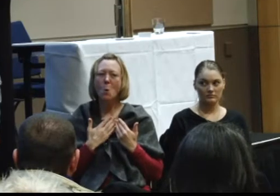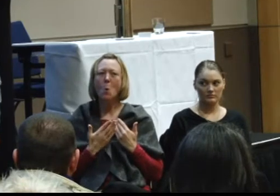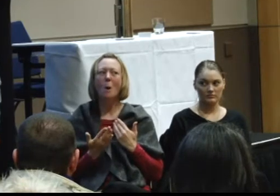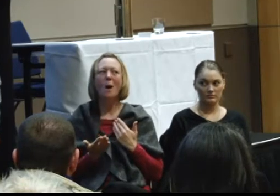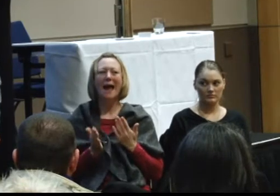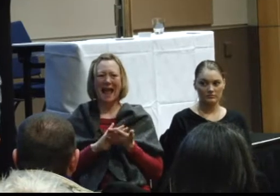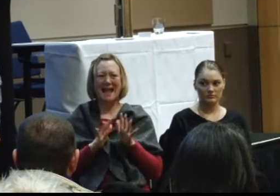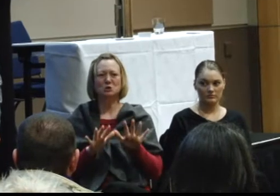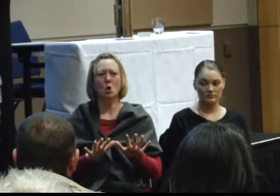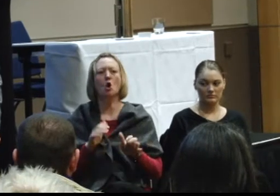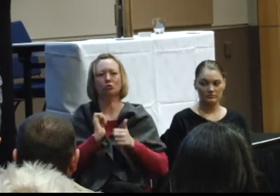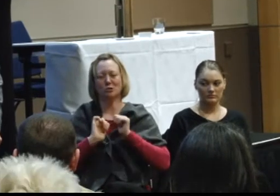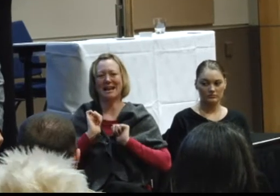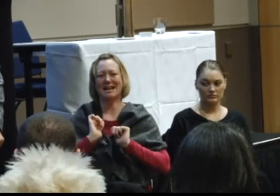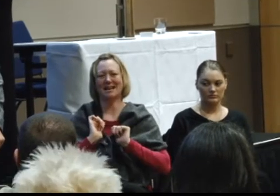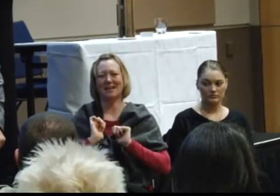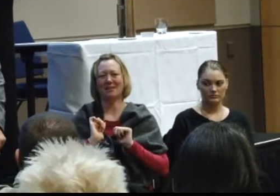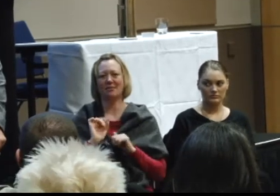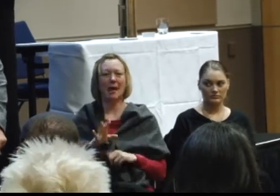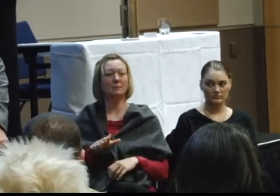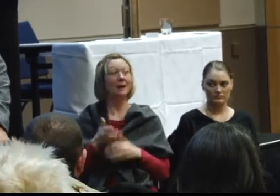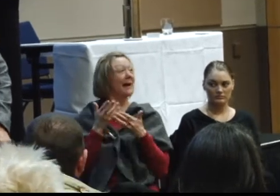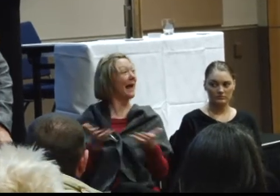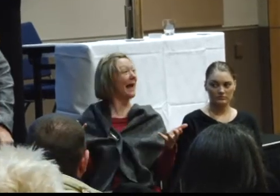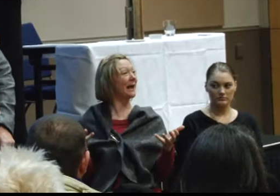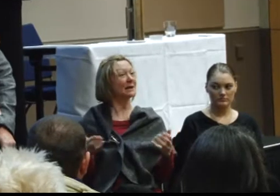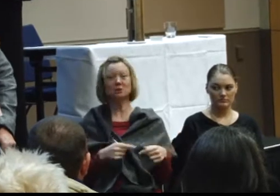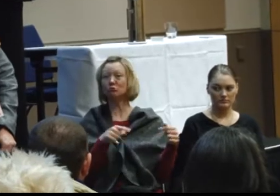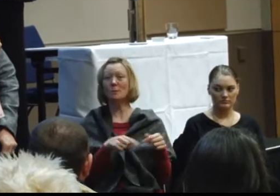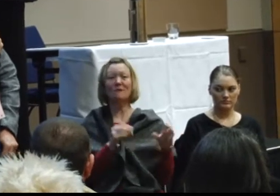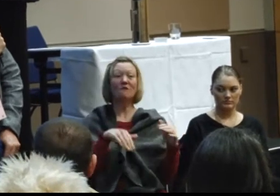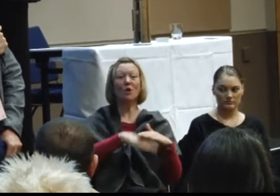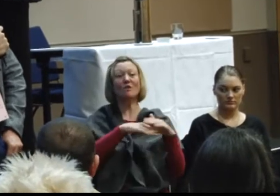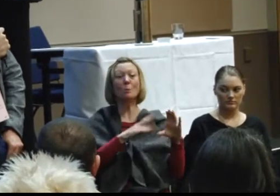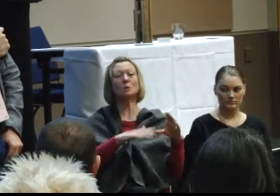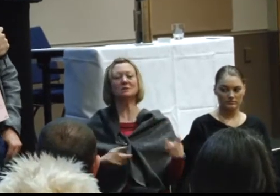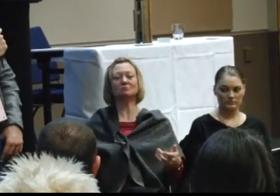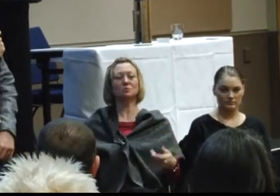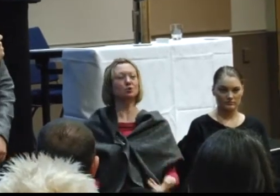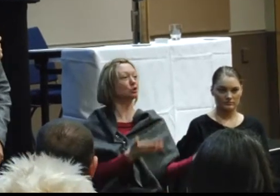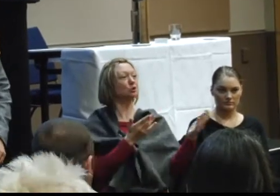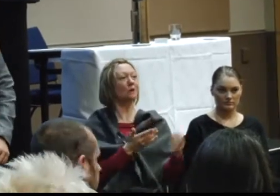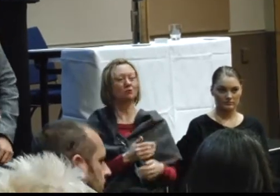training, as opposed to sort of, hey, here's a room full of computers, do what you want.